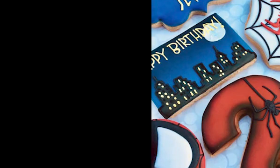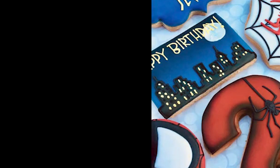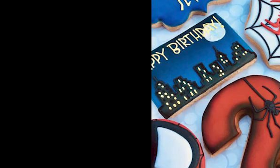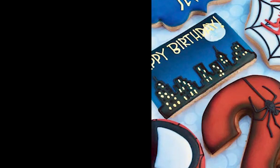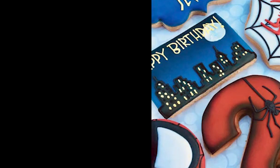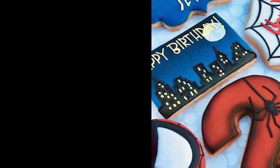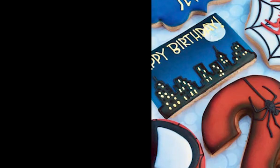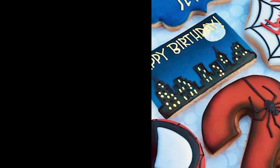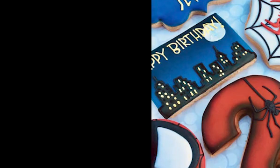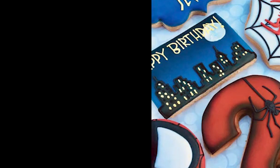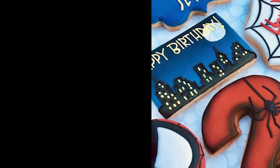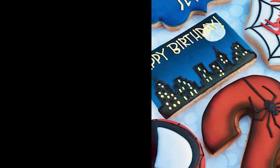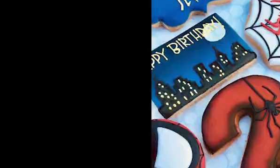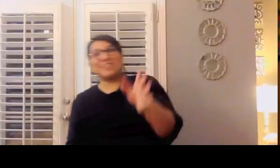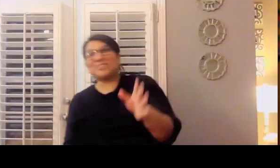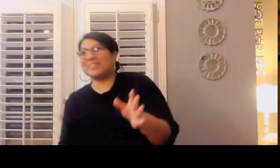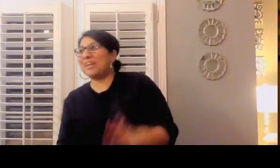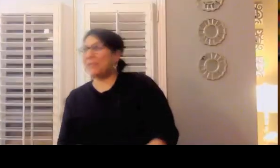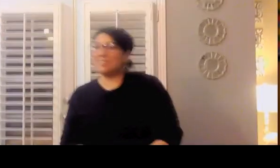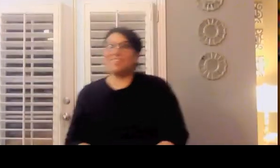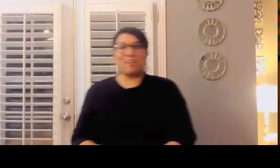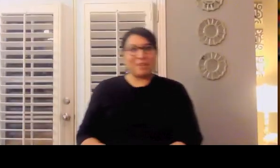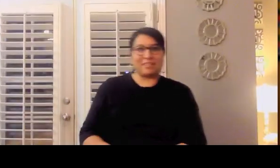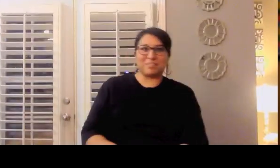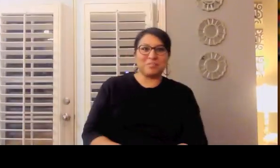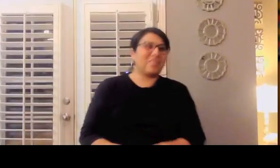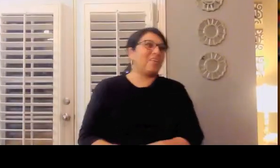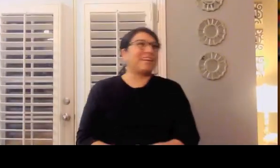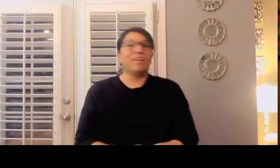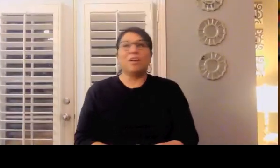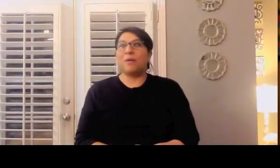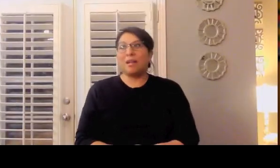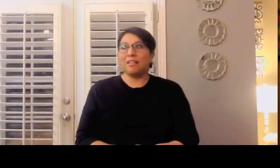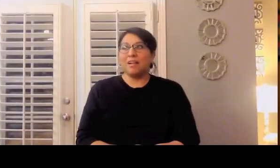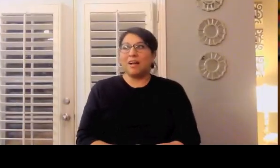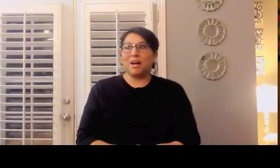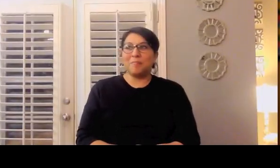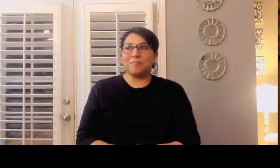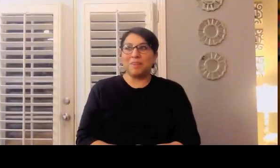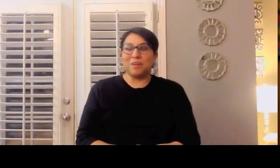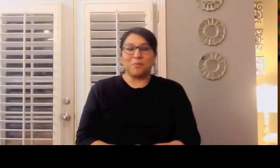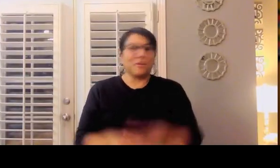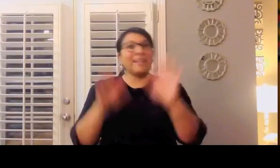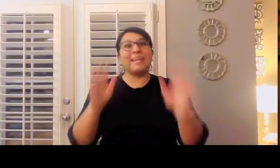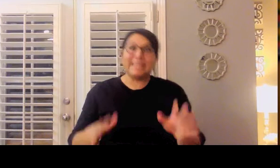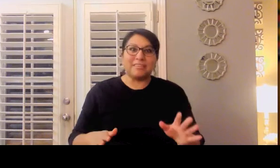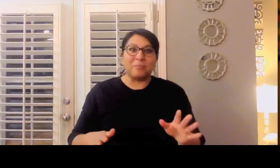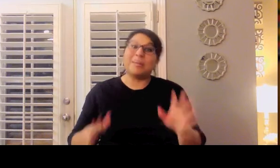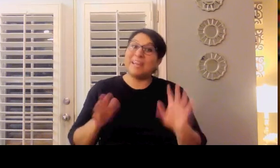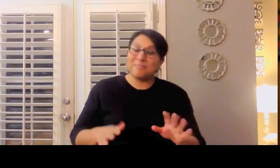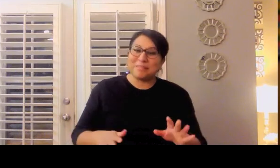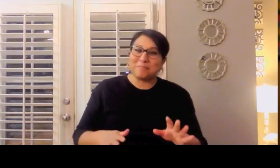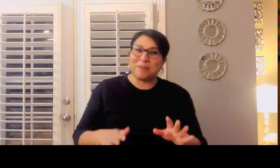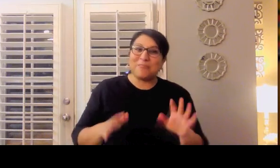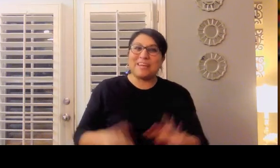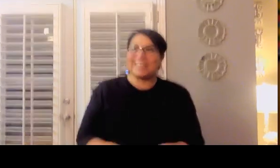somewhere in the house because no one. You know, it's funny you say that, because a lot of my customers are like, well, we're not going to eat them. We're going to